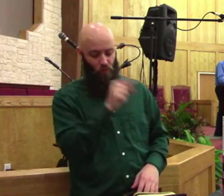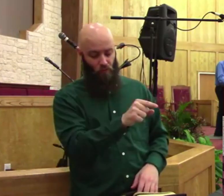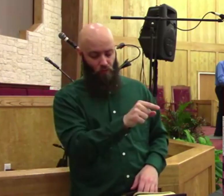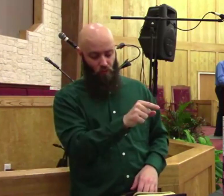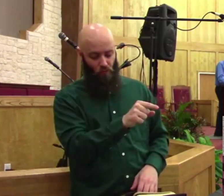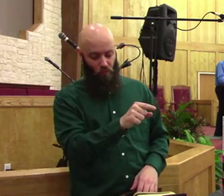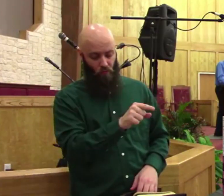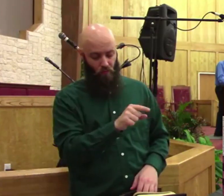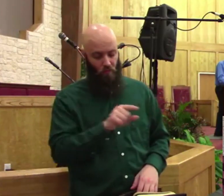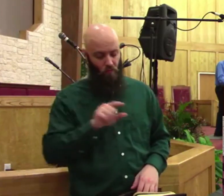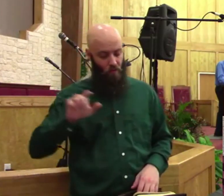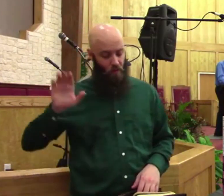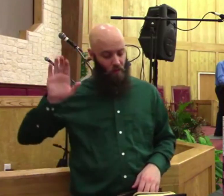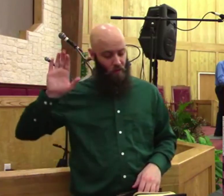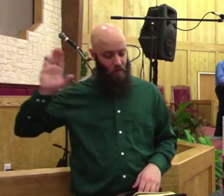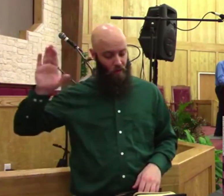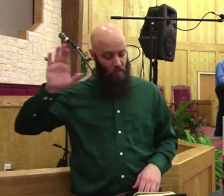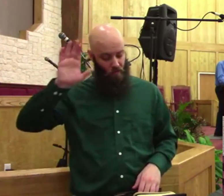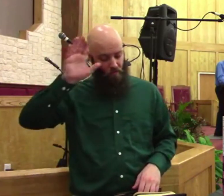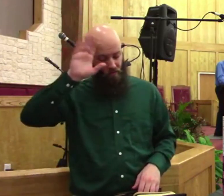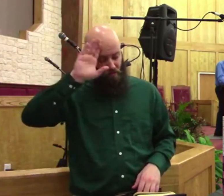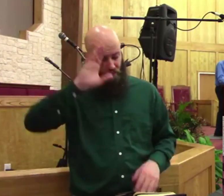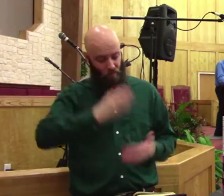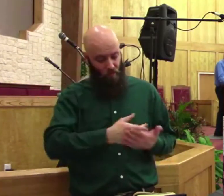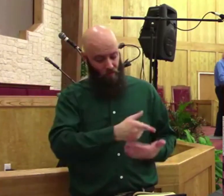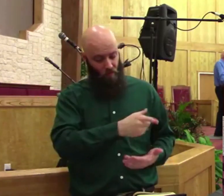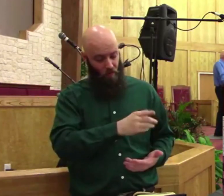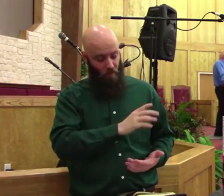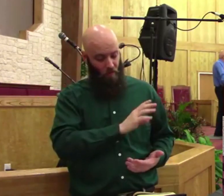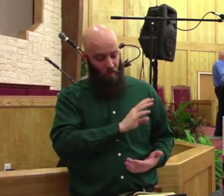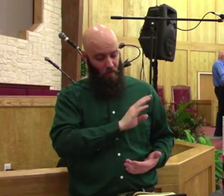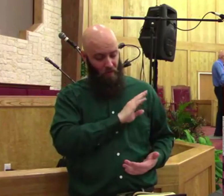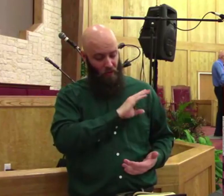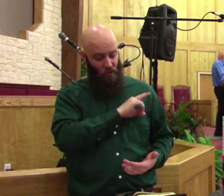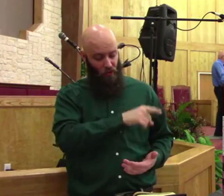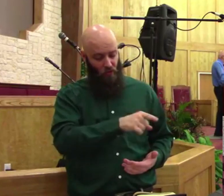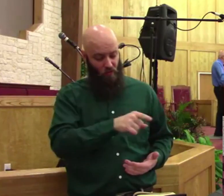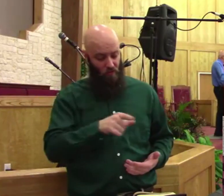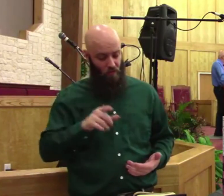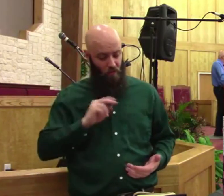his son Belshazzar, have not humbled your heart, though you knew all of this.